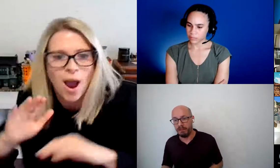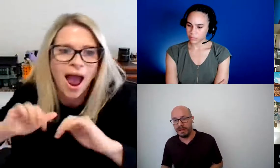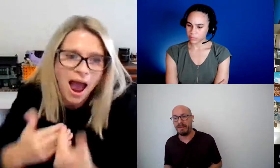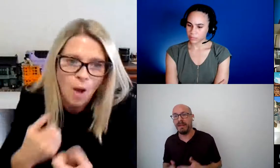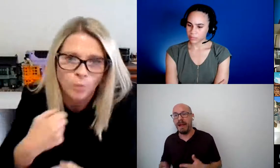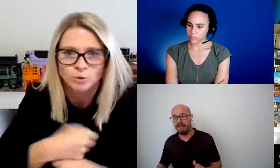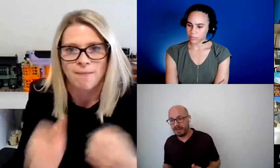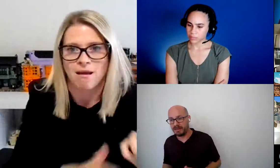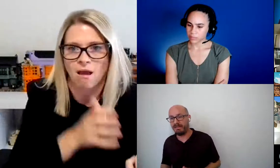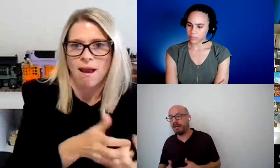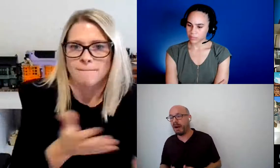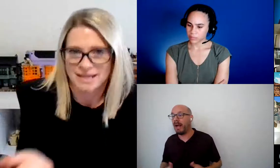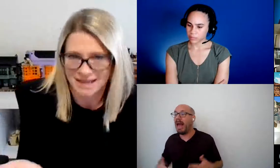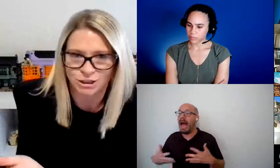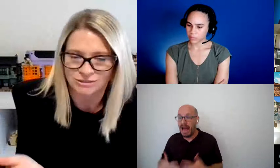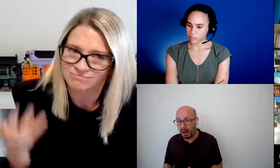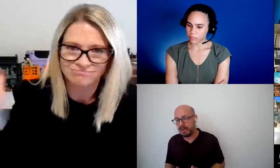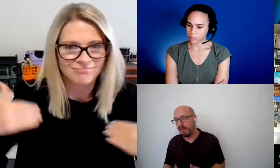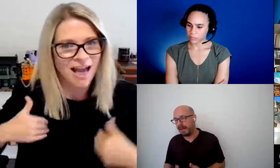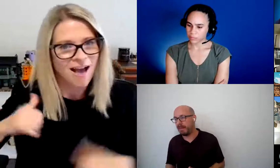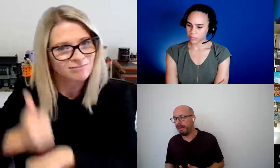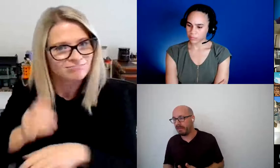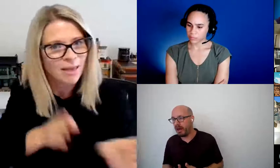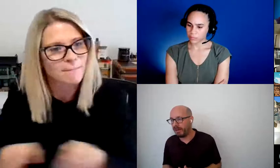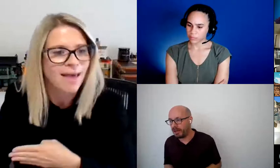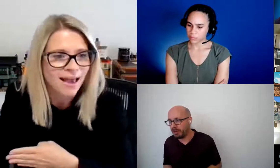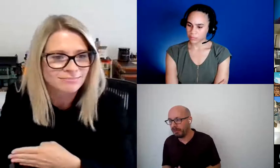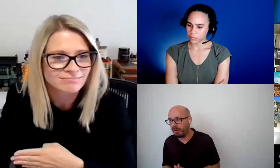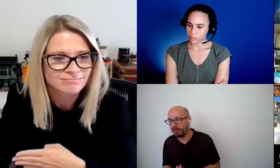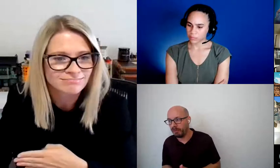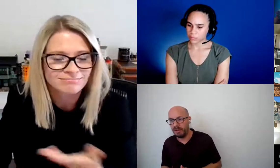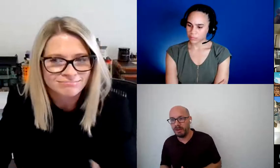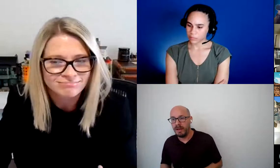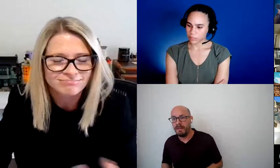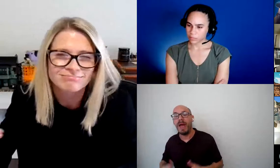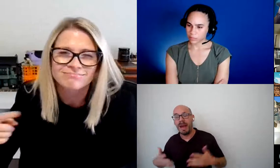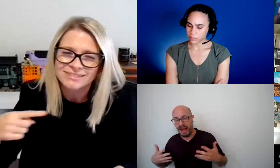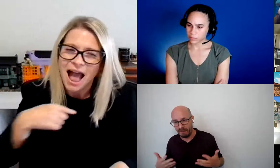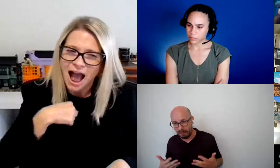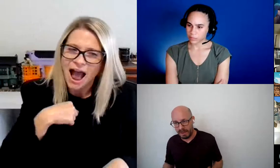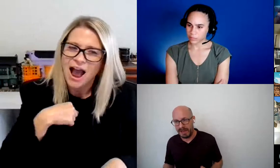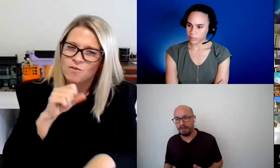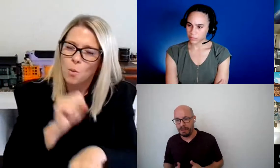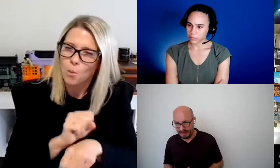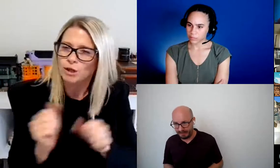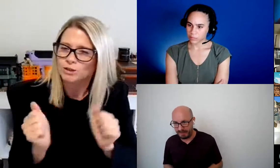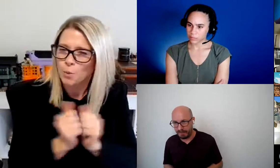scrambling at the last minute to figure out how to make the best accommodations possible and have a plan in place.